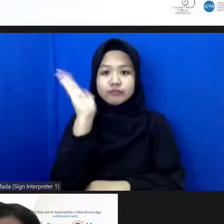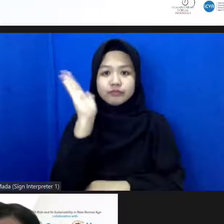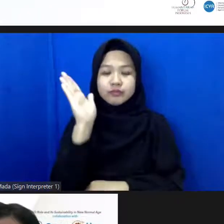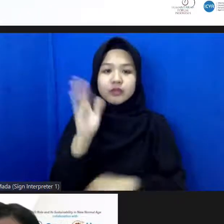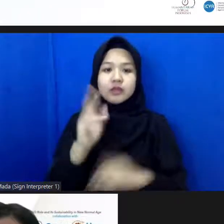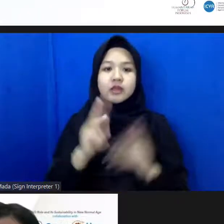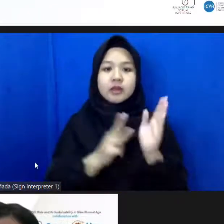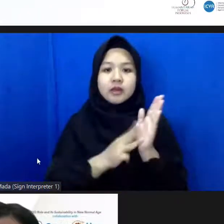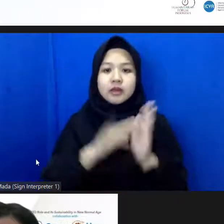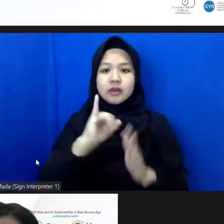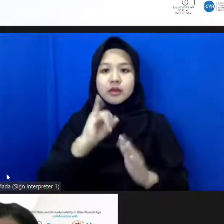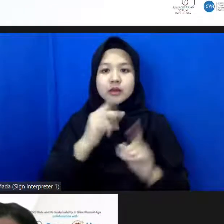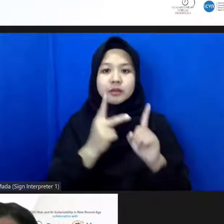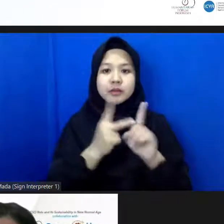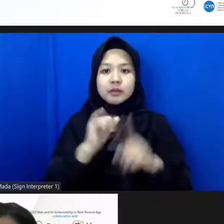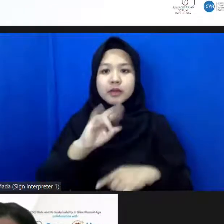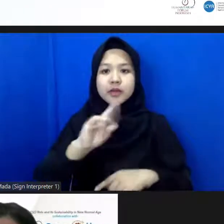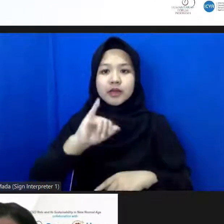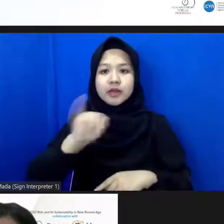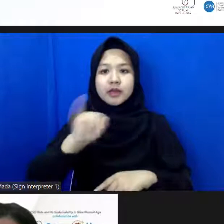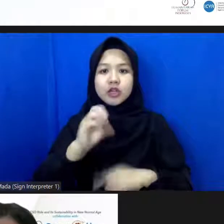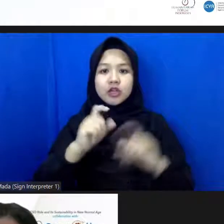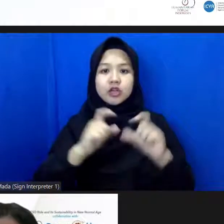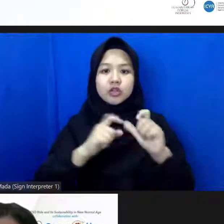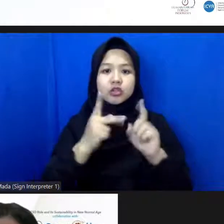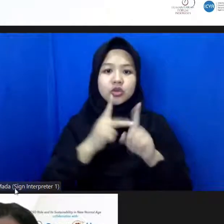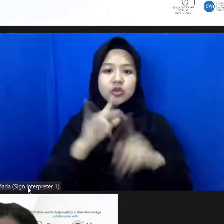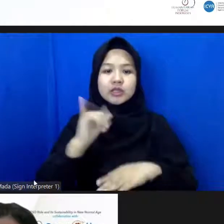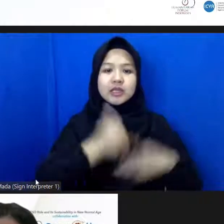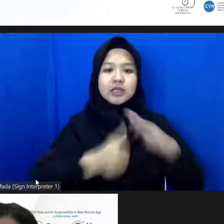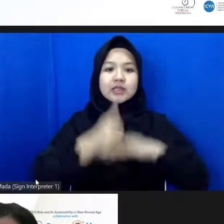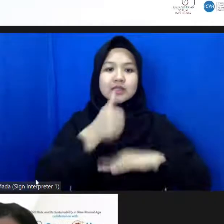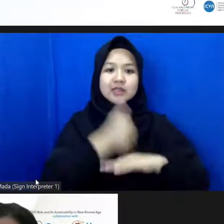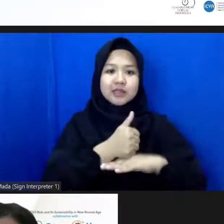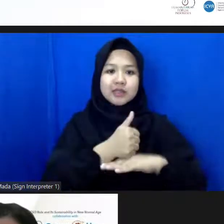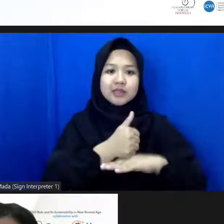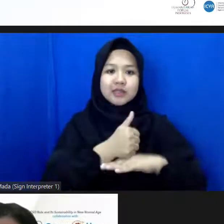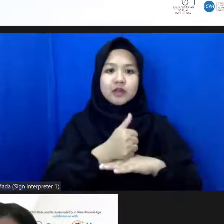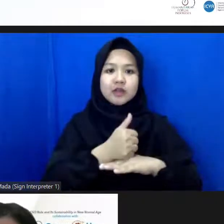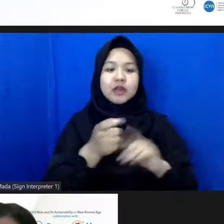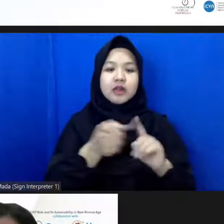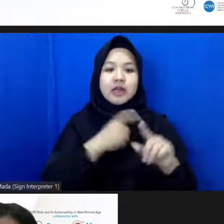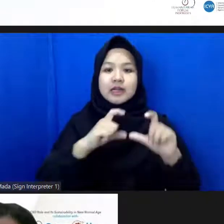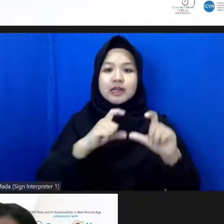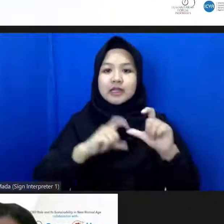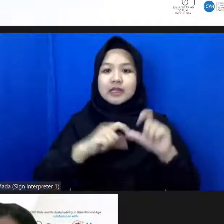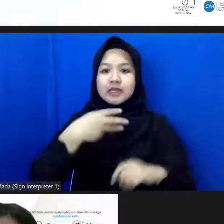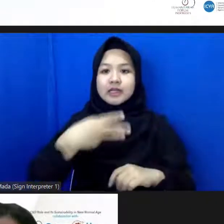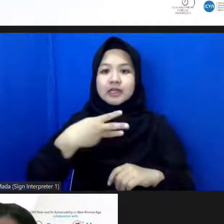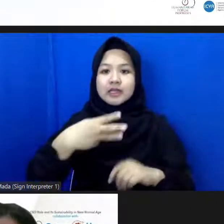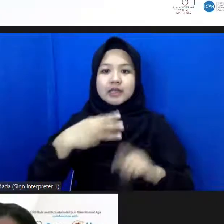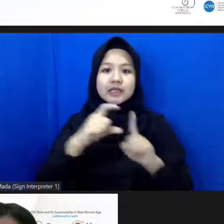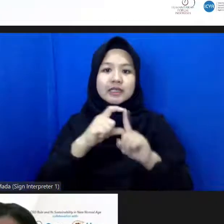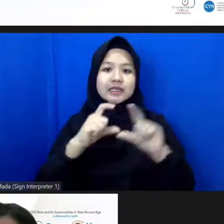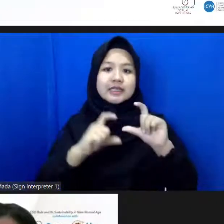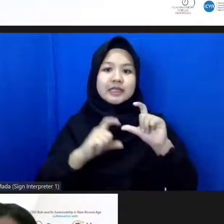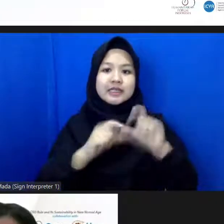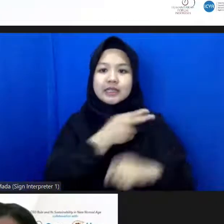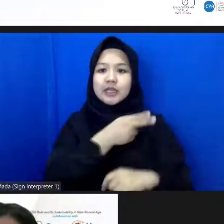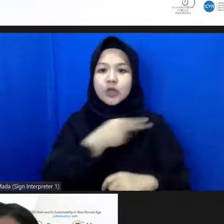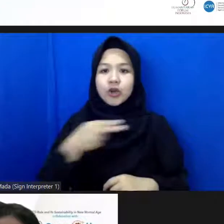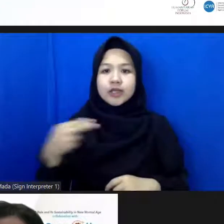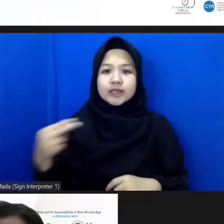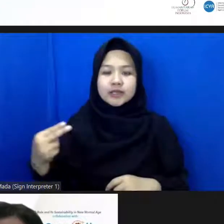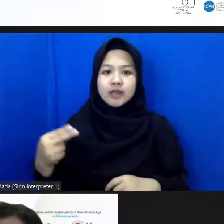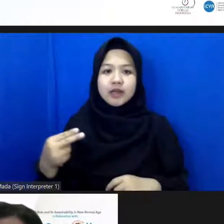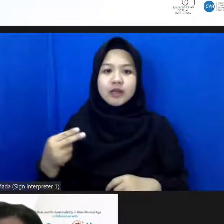Mihir Joshi. He is the chief convener of SEEDS Indonesia. So we will have an